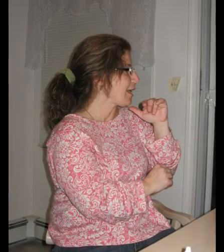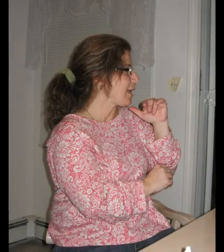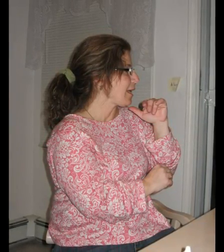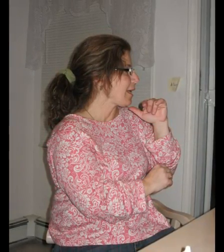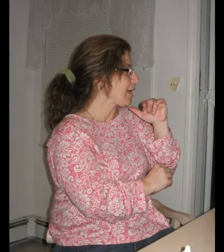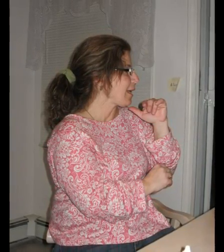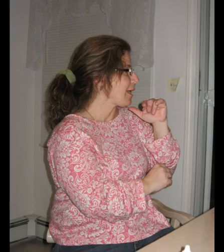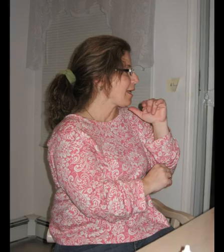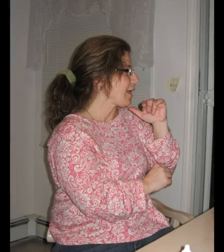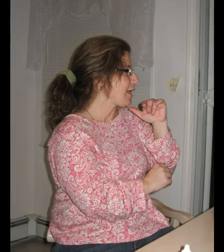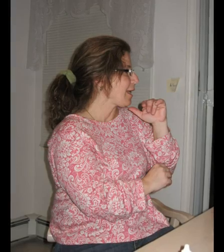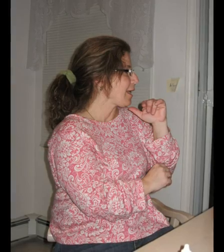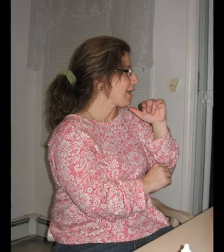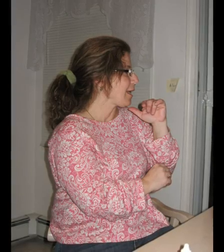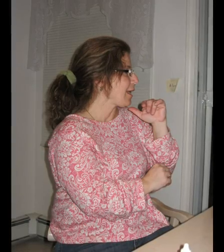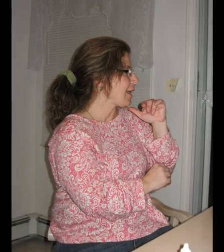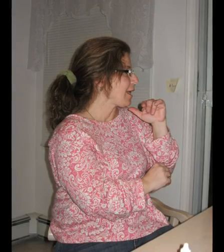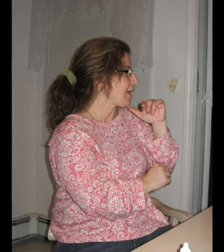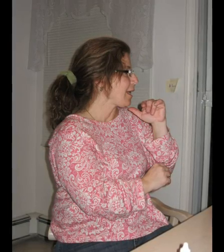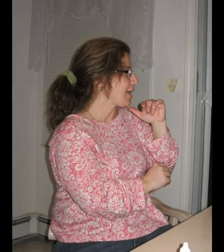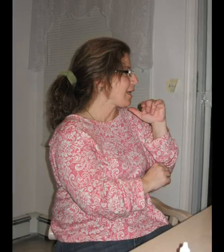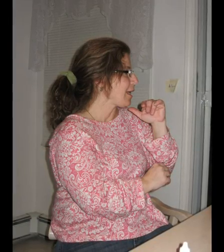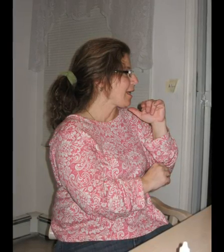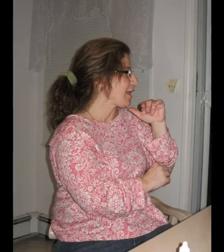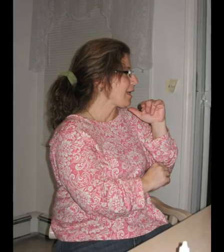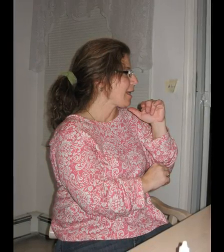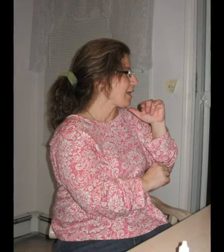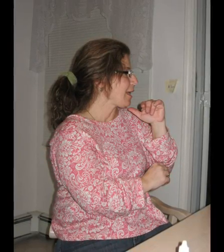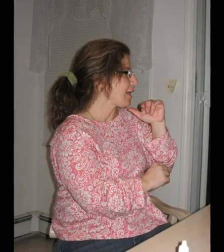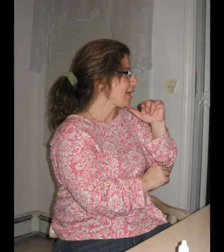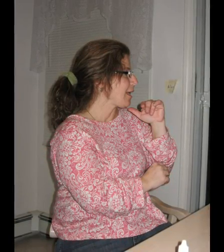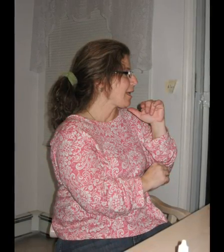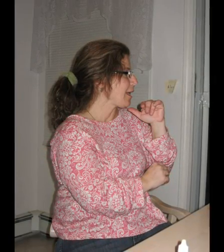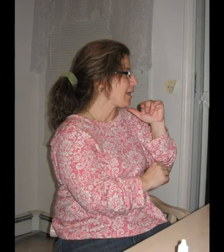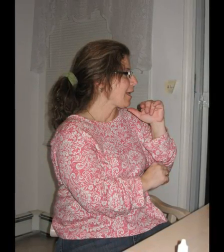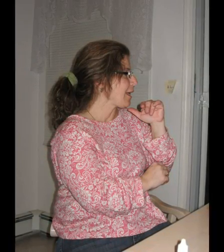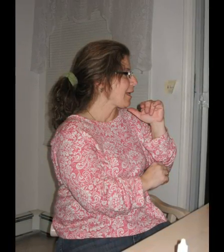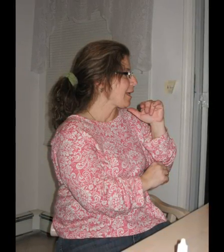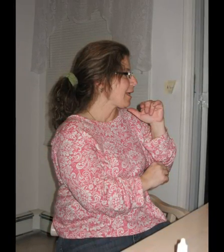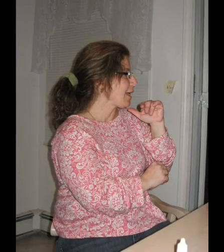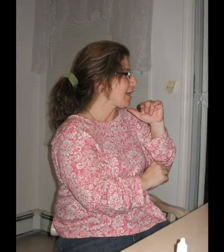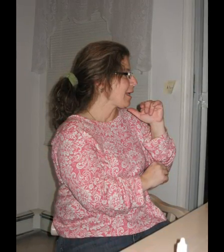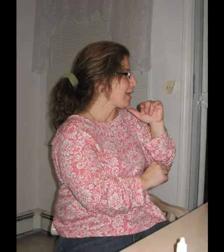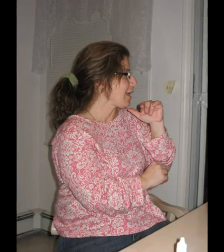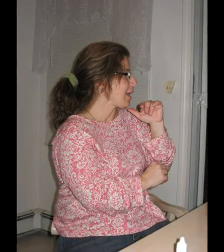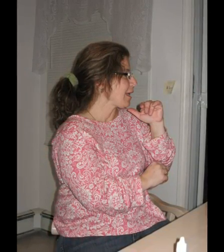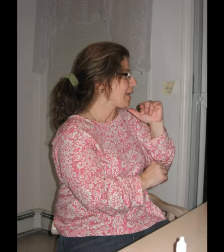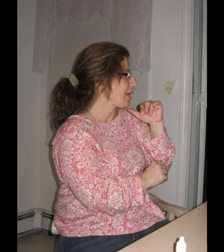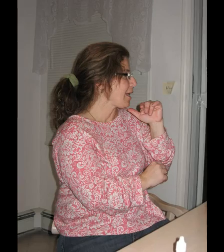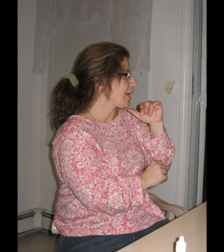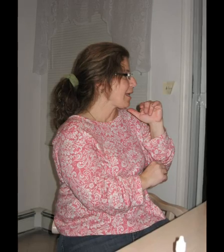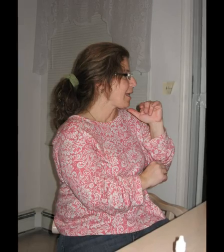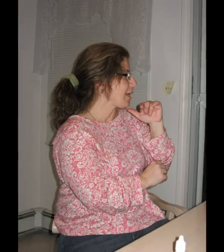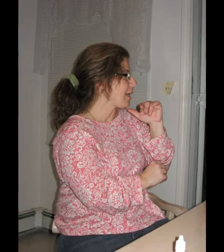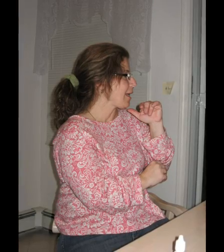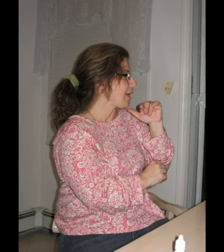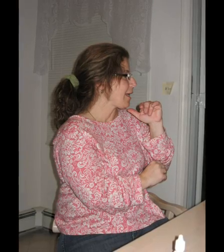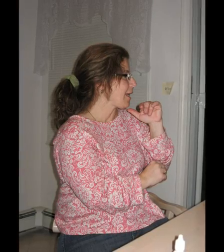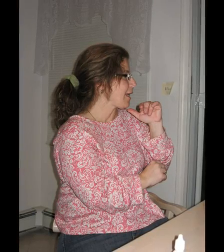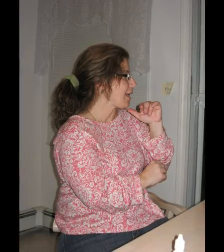New Jersey, where a 3-day workshop would be held at a deaf college. Not only that, but we would be staying at the house of a lady